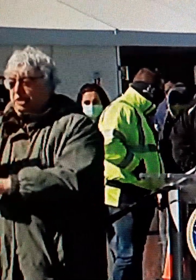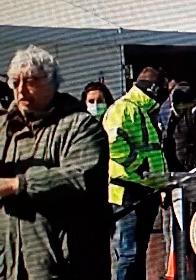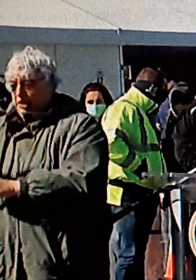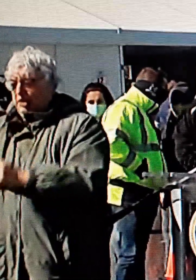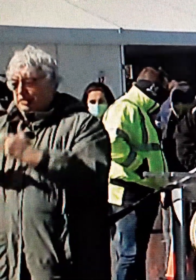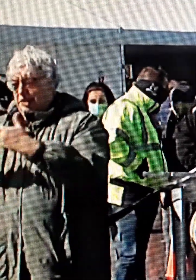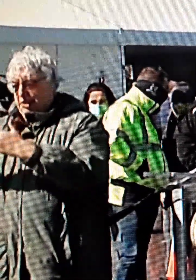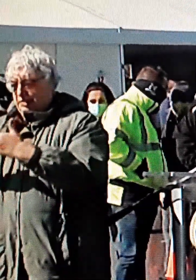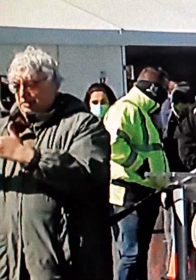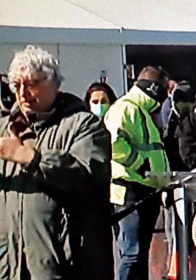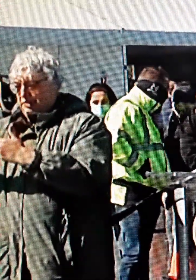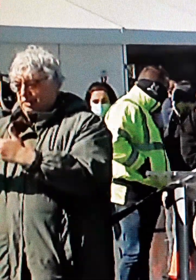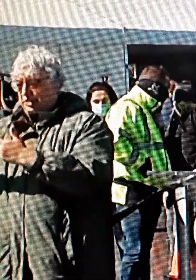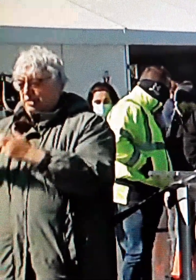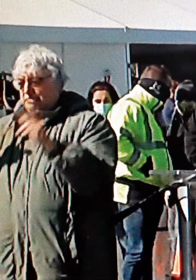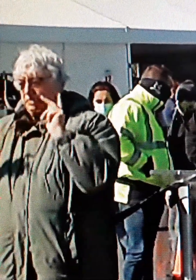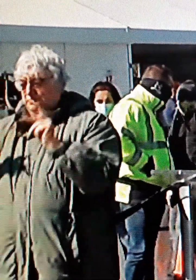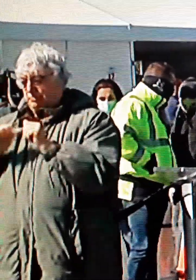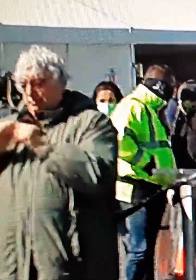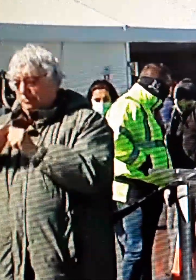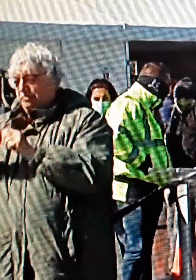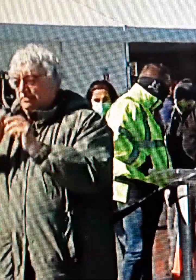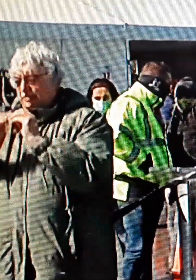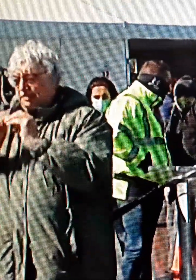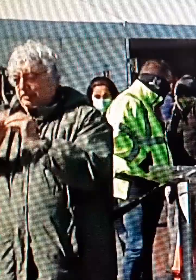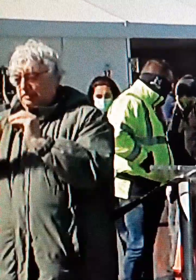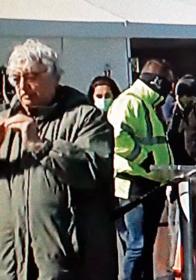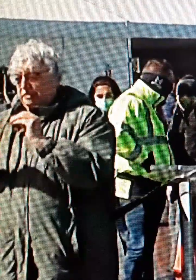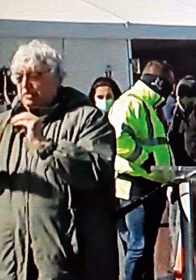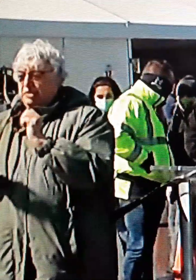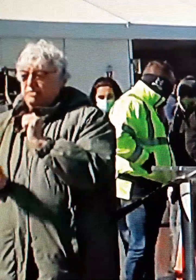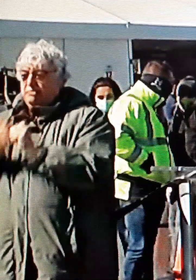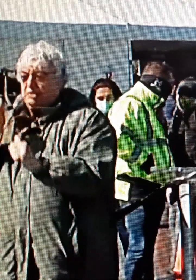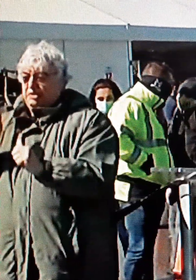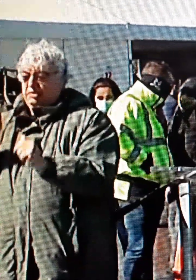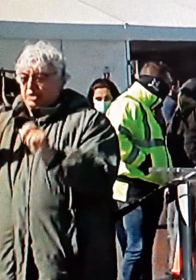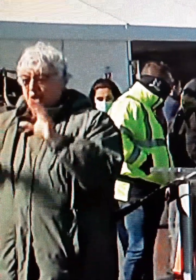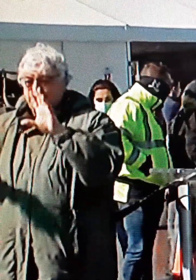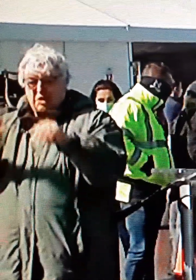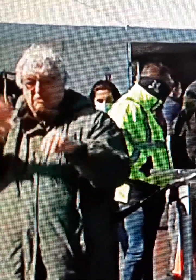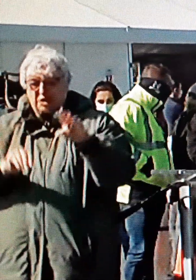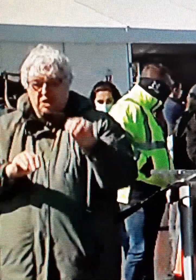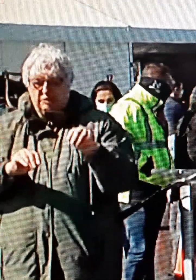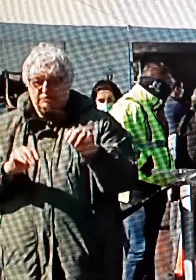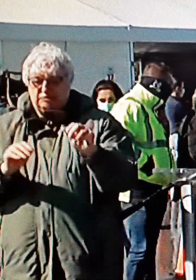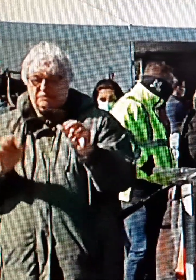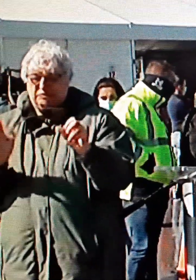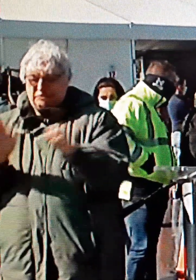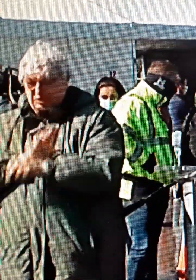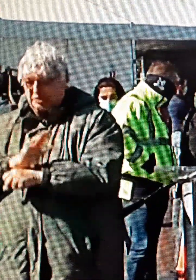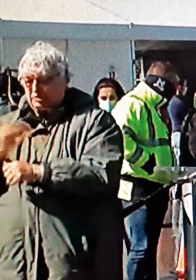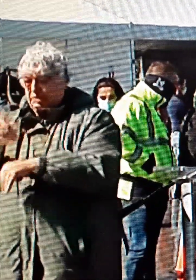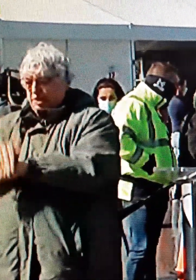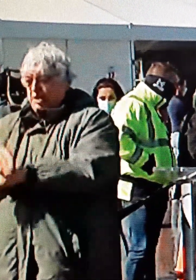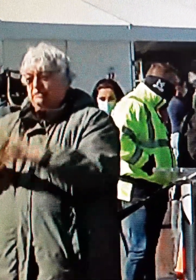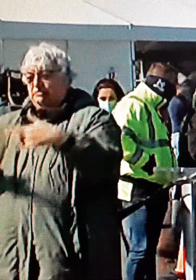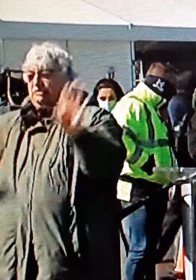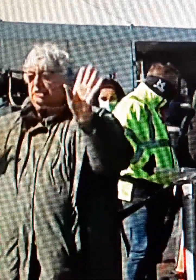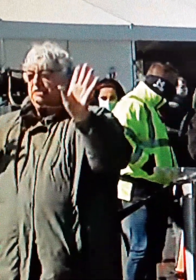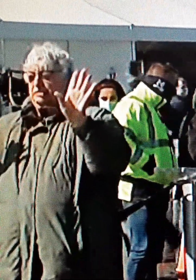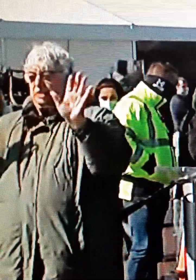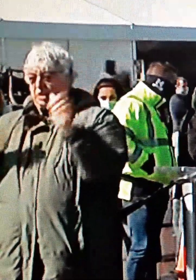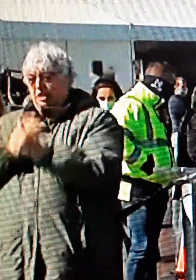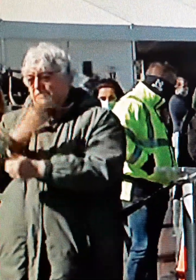electric operators continue to make repairs, and we expect most of our outages to be restored by tonight. So we